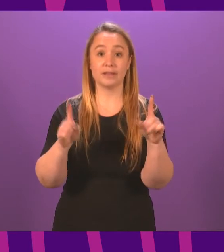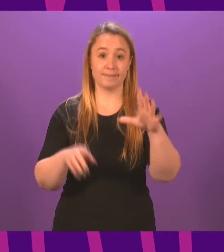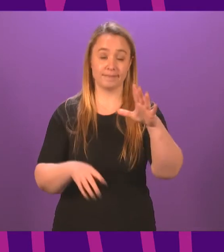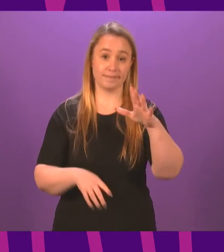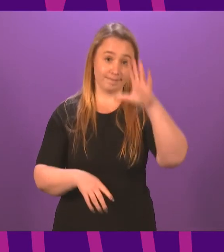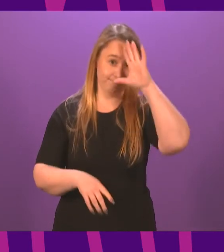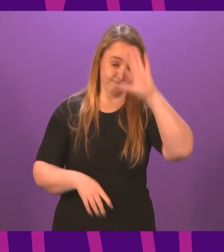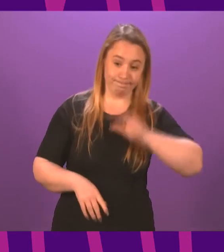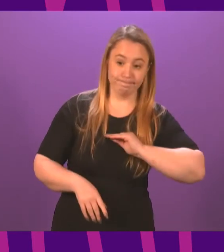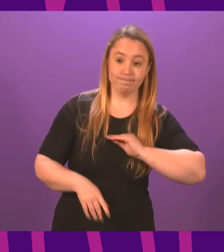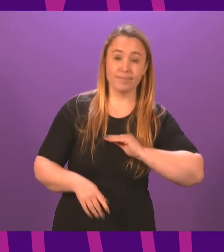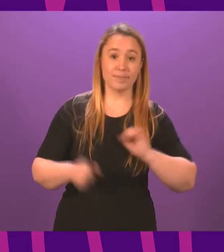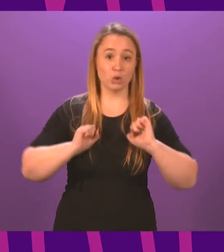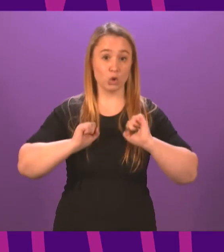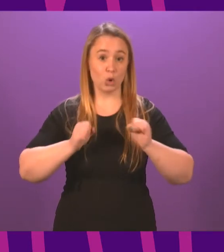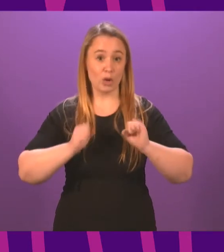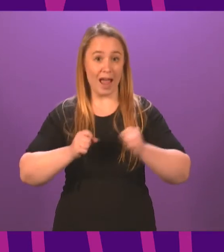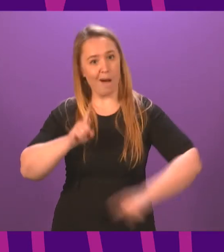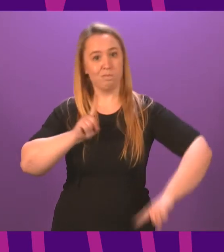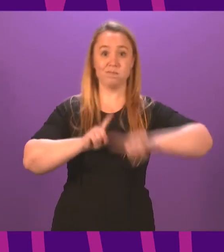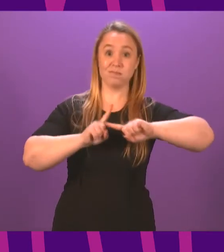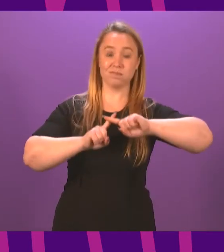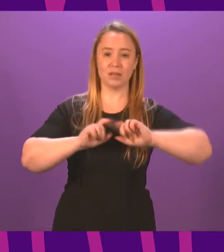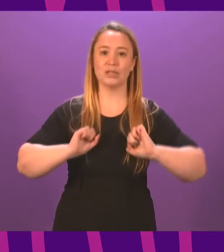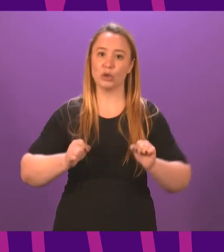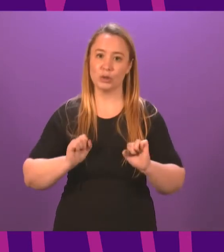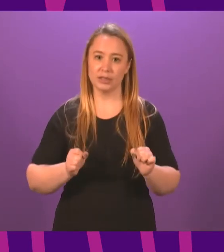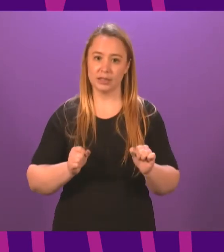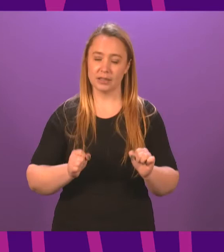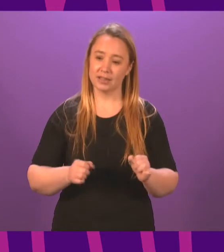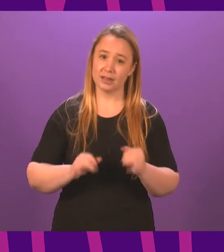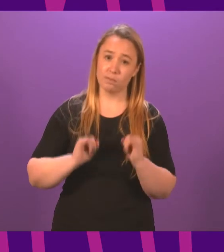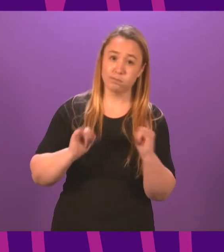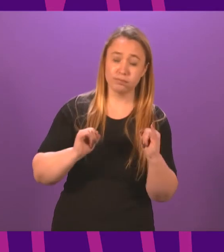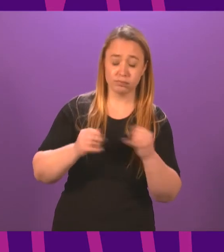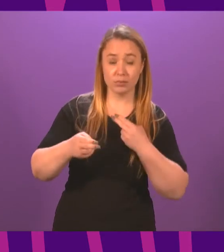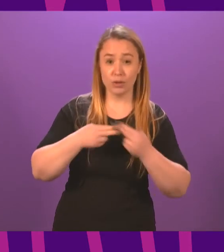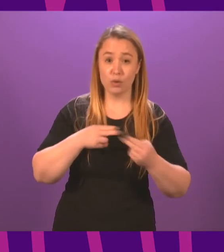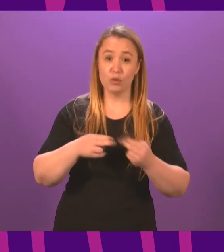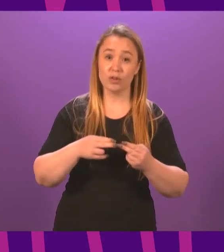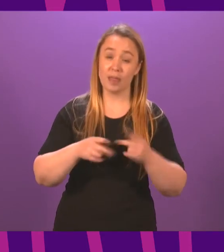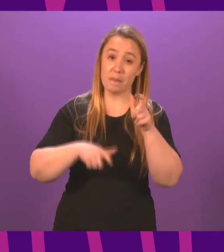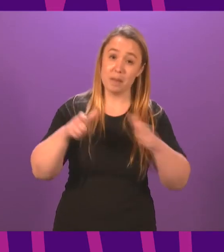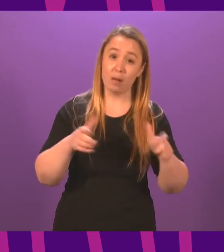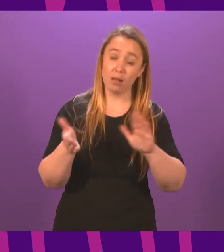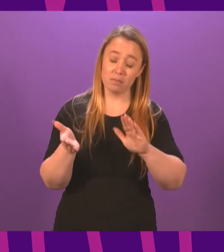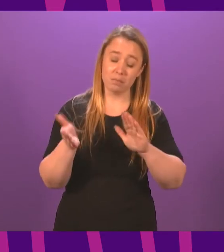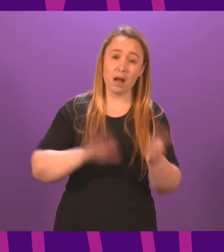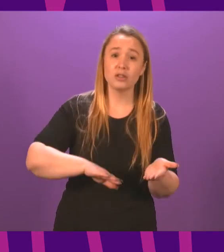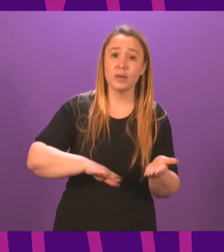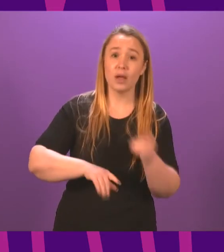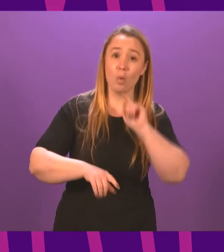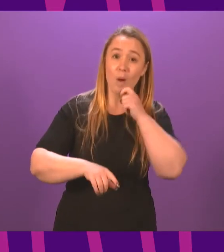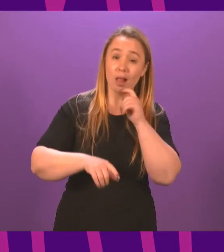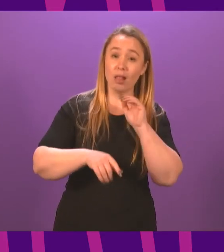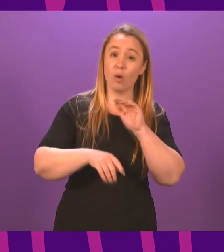not out of the woods yet, and I acknowledge the deeply distressing news that the death toll from COVID-19 will surpass